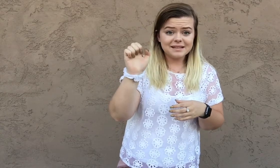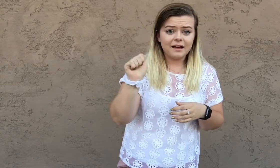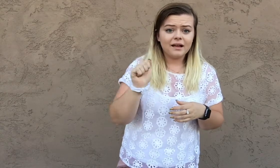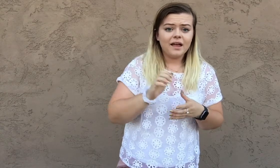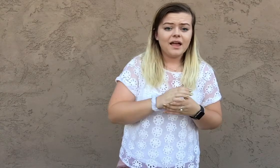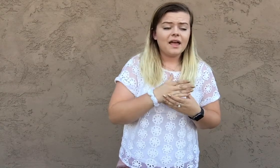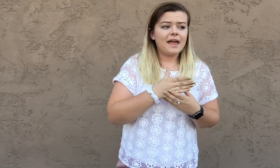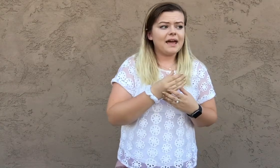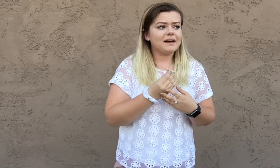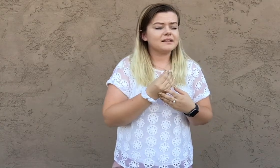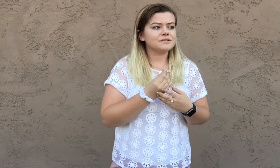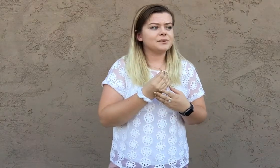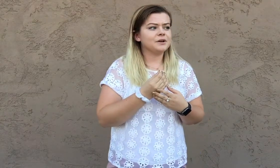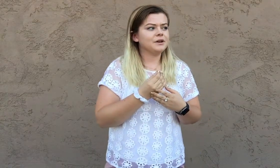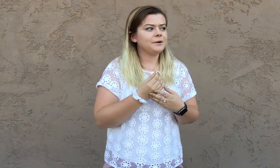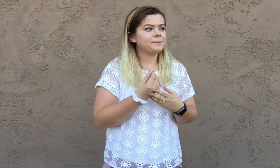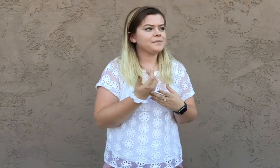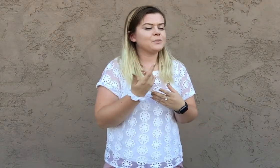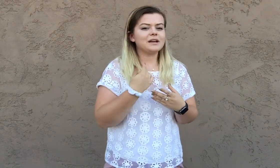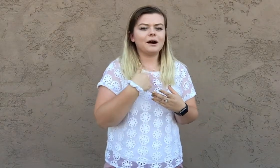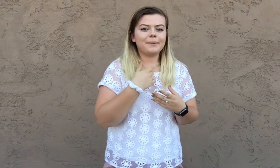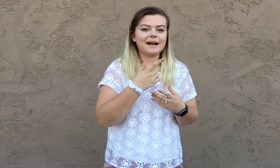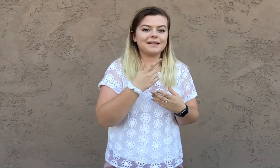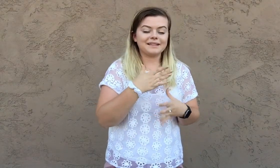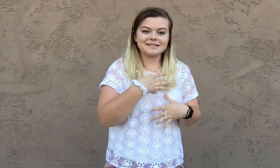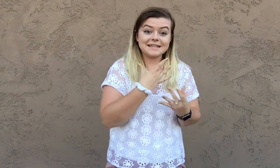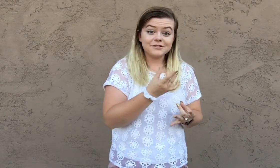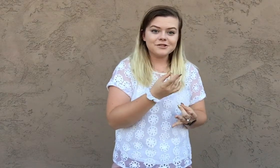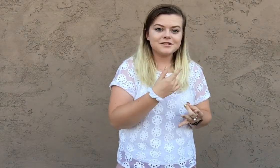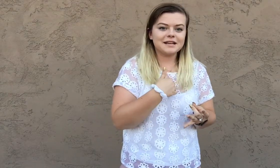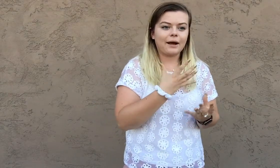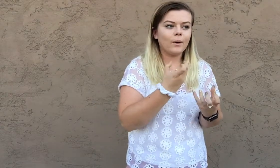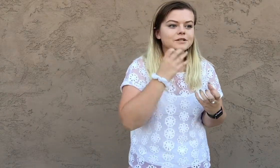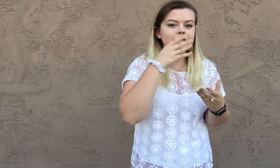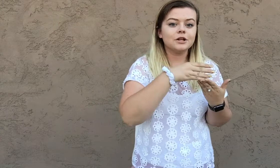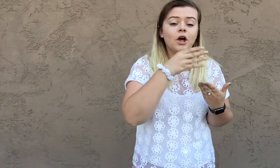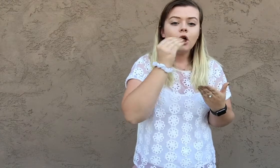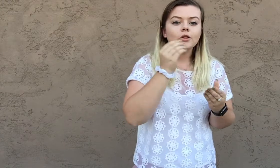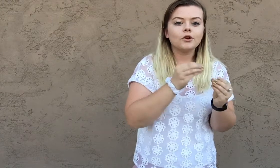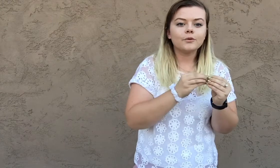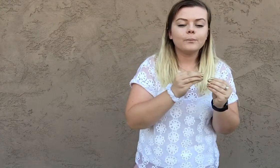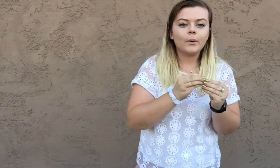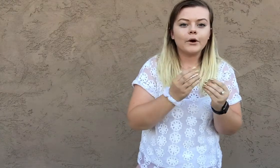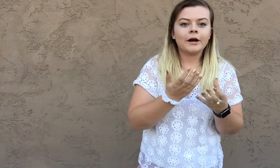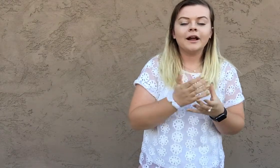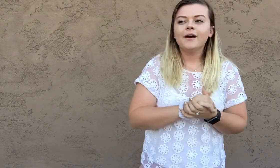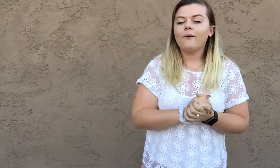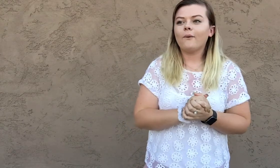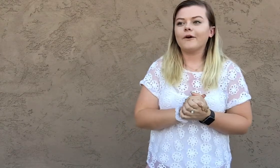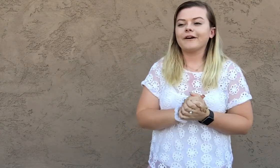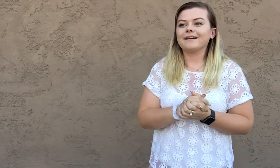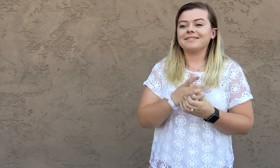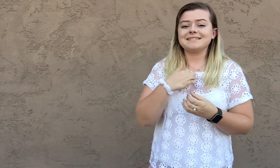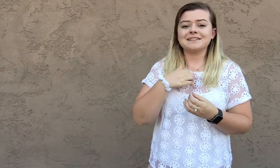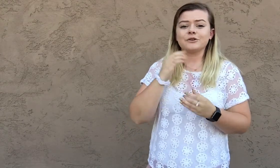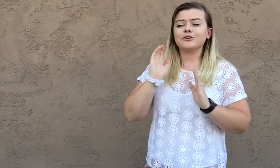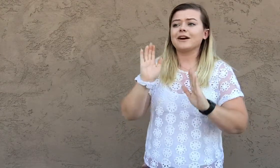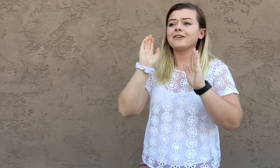Mesa. And we got back like, that's interesting, I want to learn more, or that's